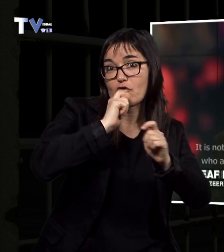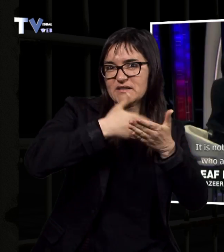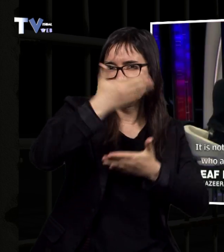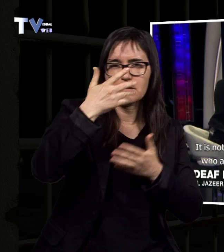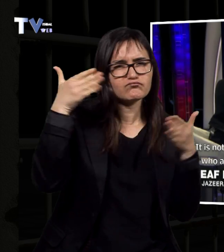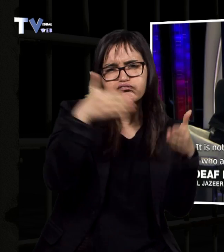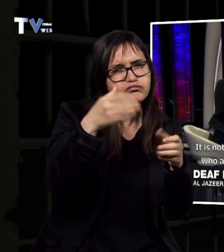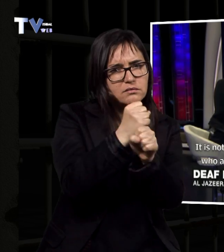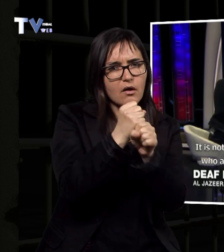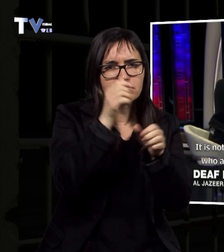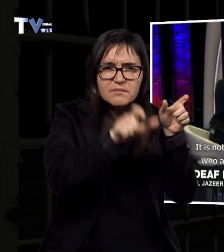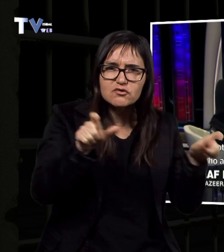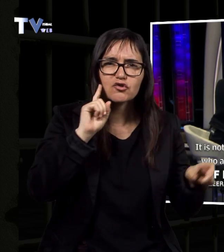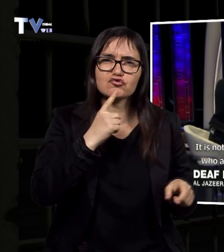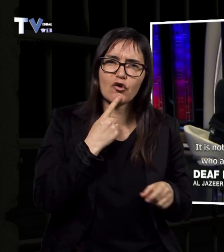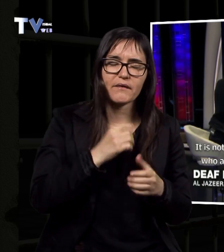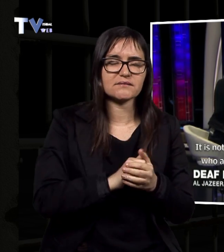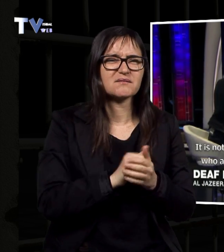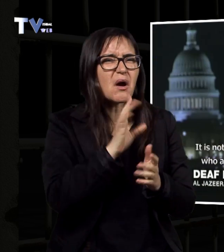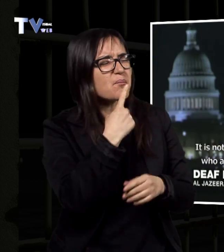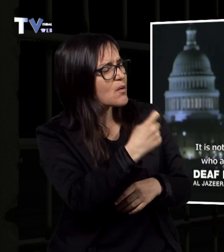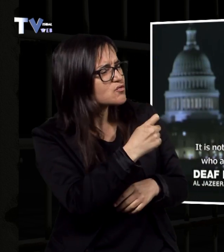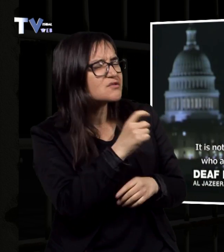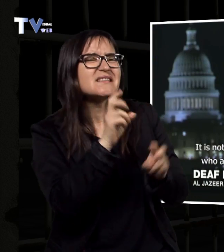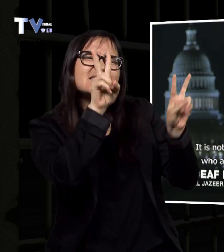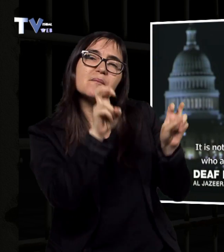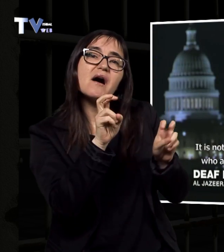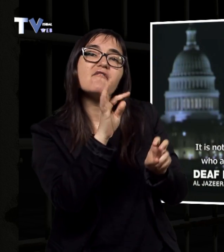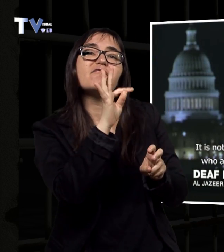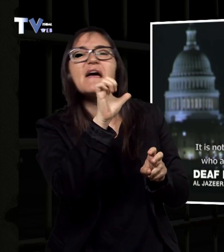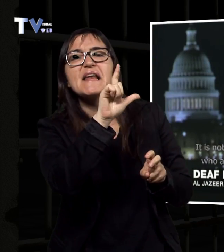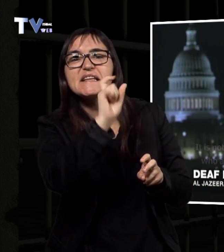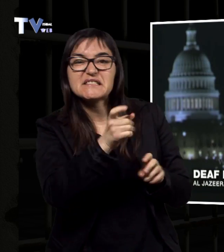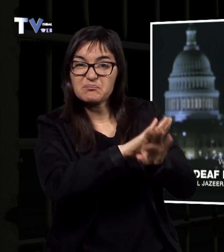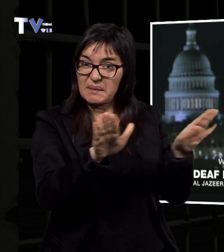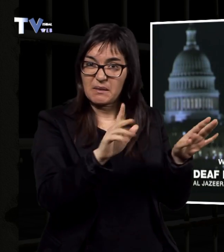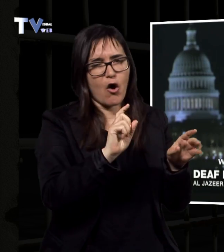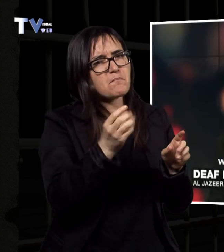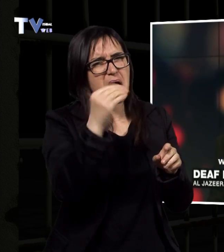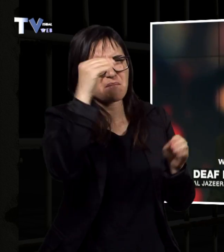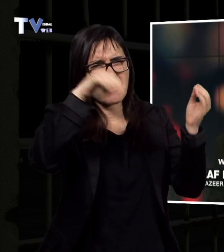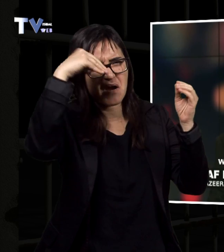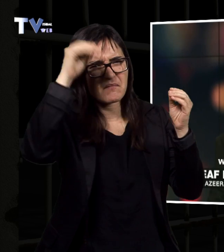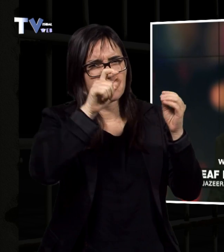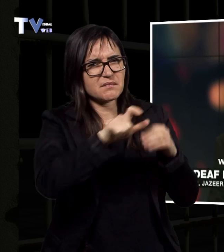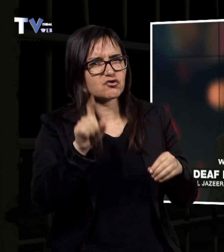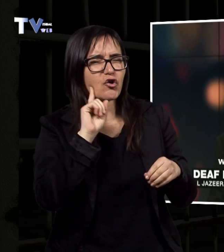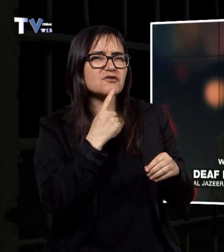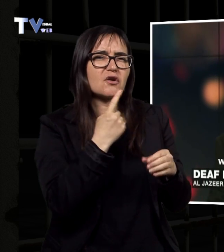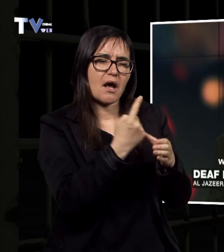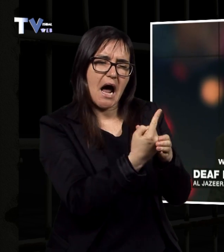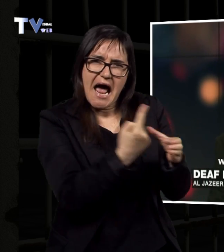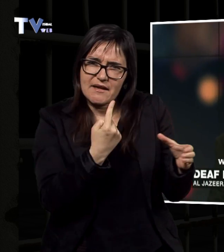It is not just Felix. You have met so many others who are disabled, hearing impaired, deaf, who are left